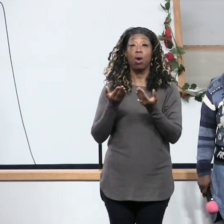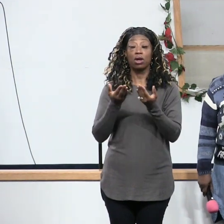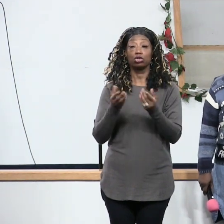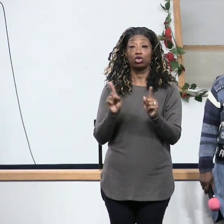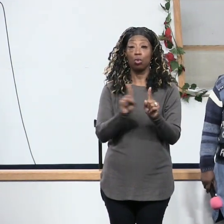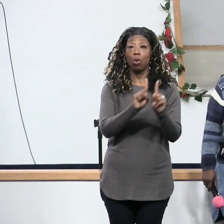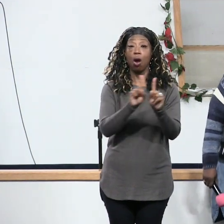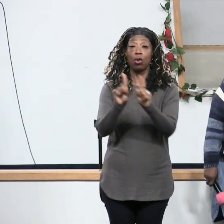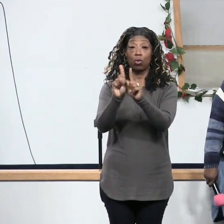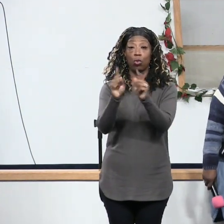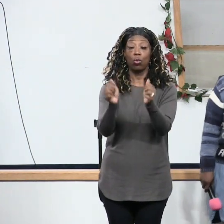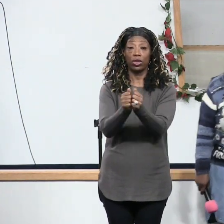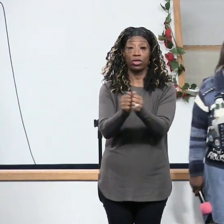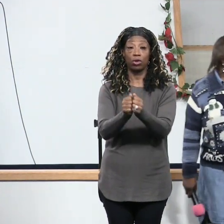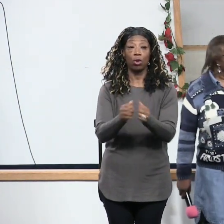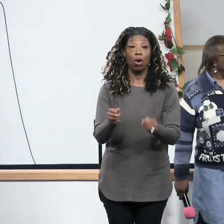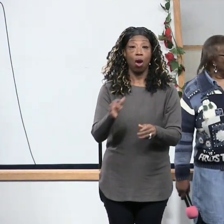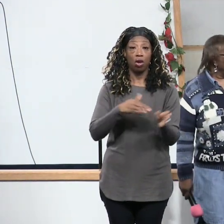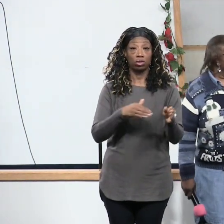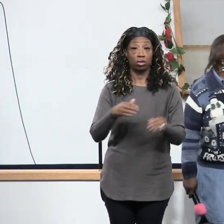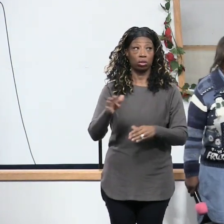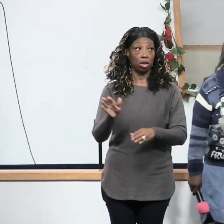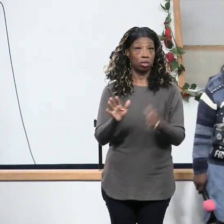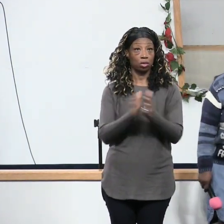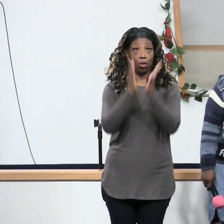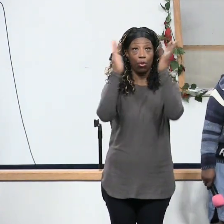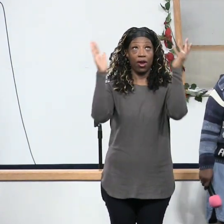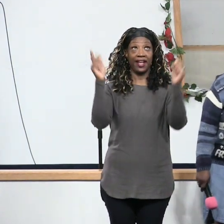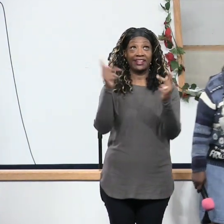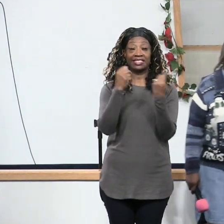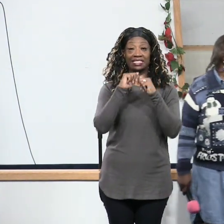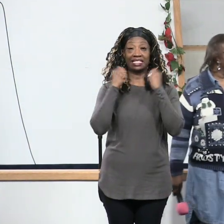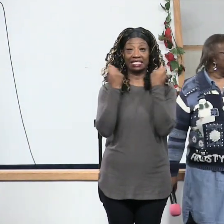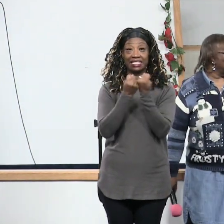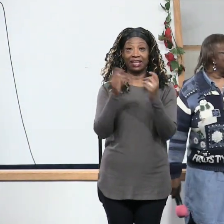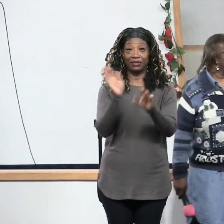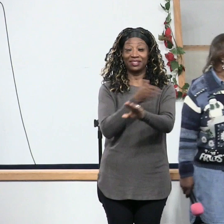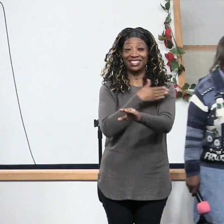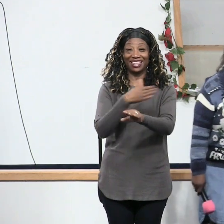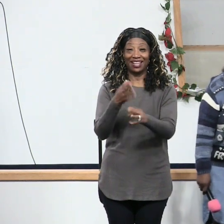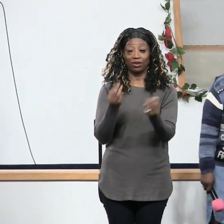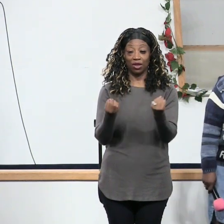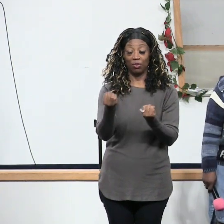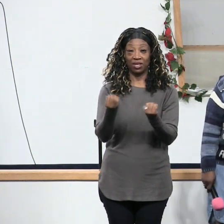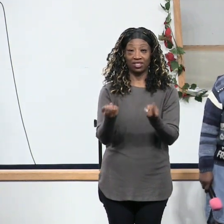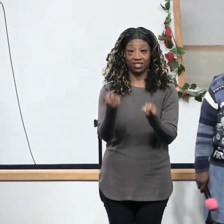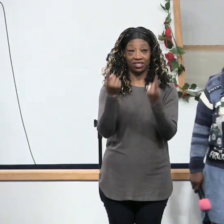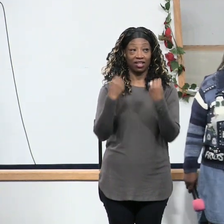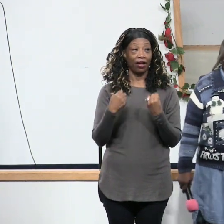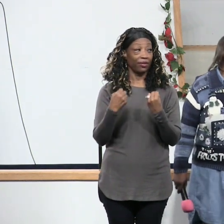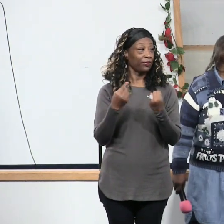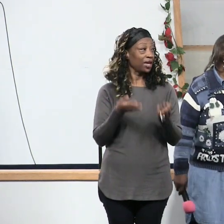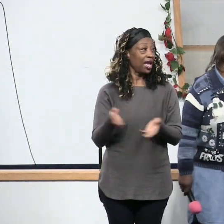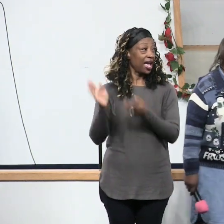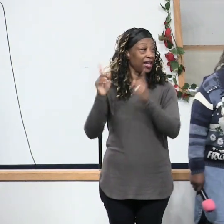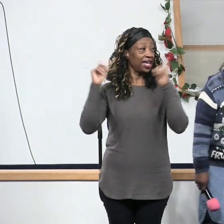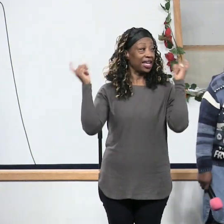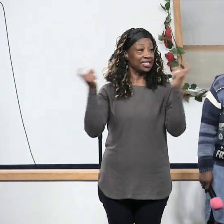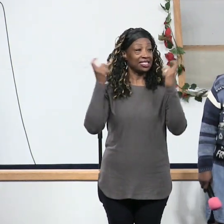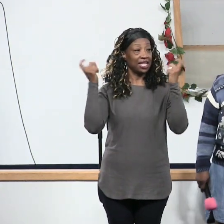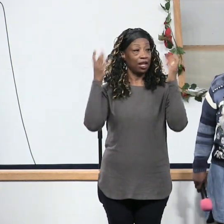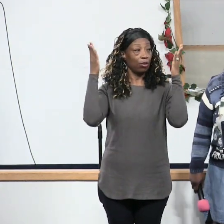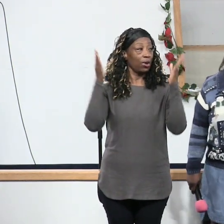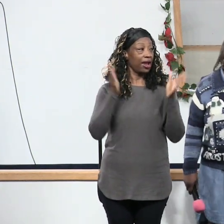Amen. Amen. As the praise team sings, we ask that the ministers please come up and let us celebrate